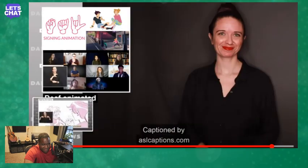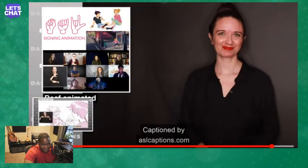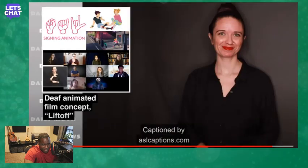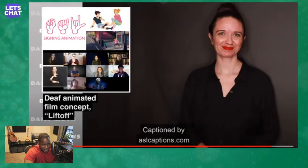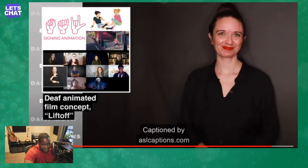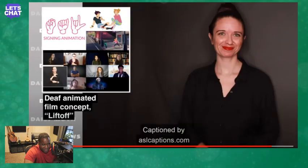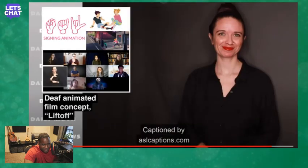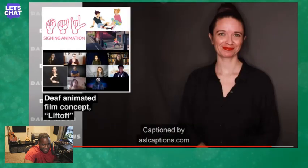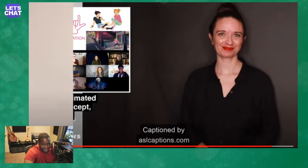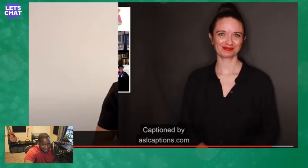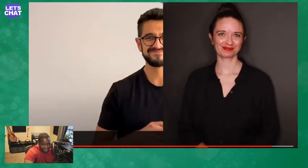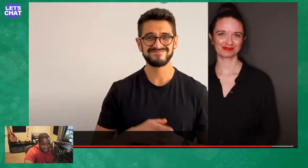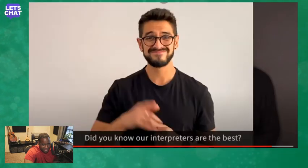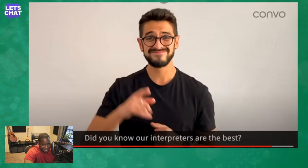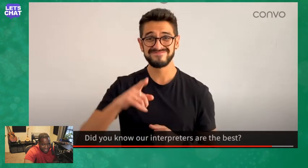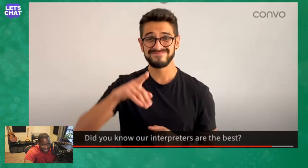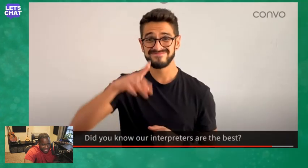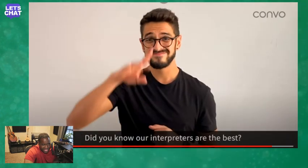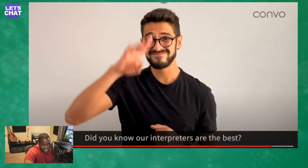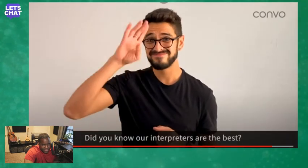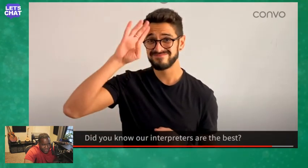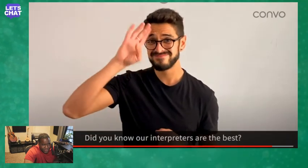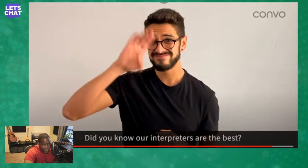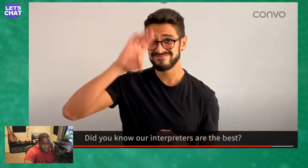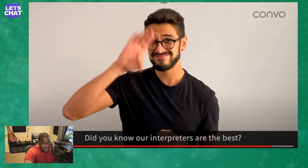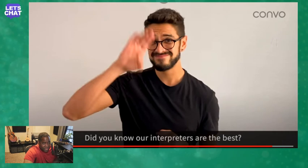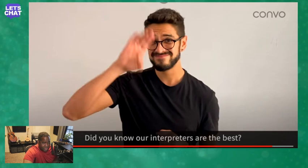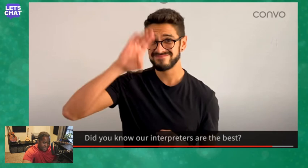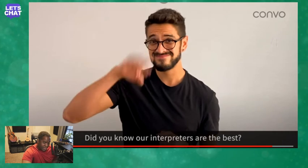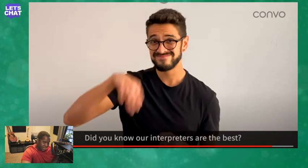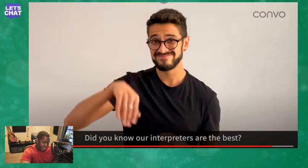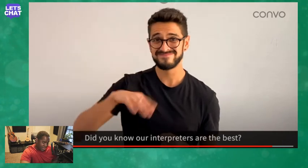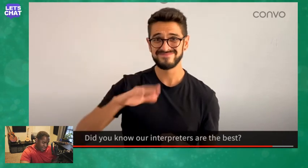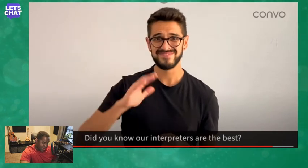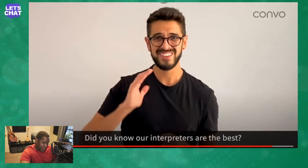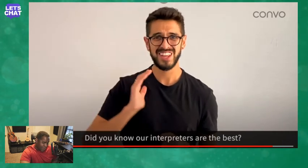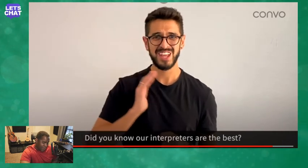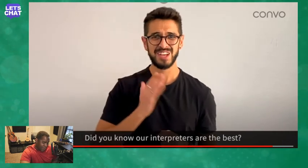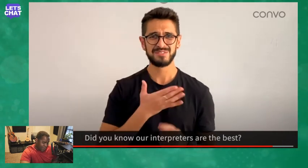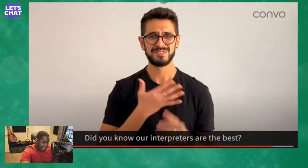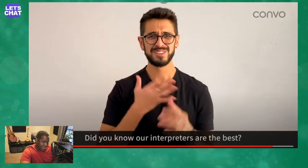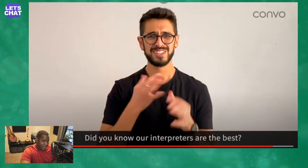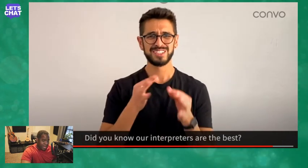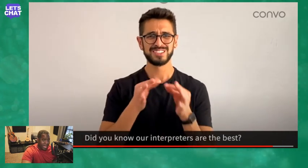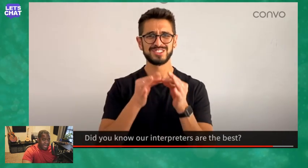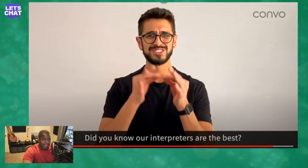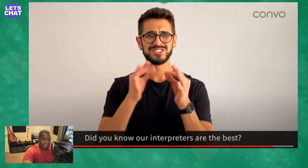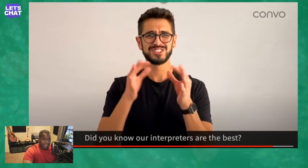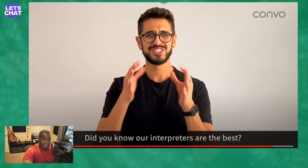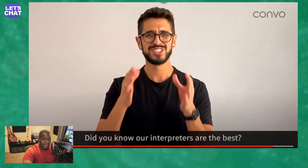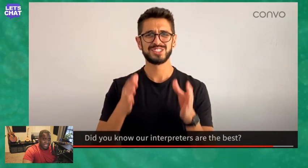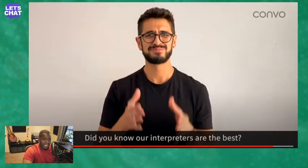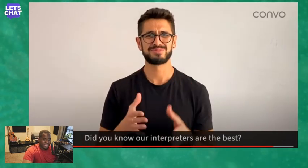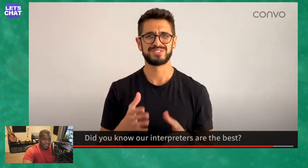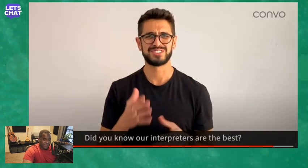It's like 12 frames per second on this guy. You know